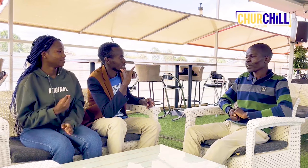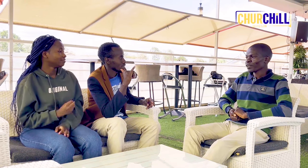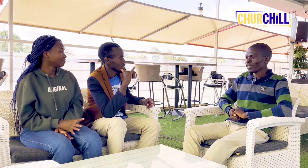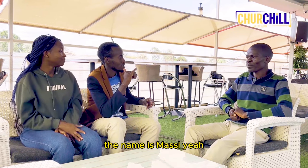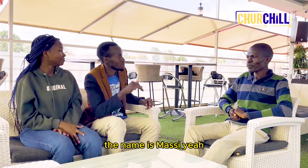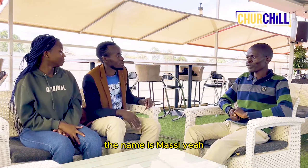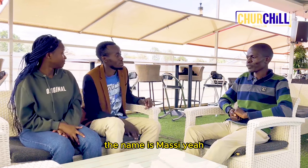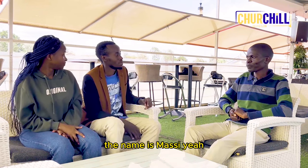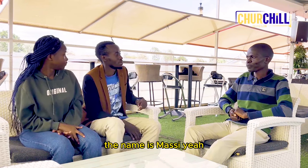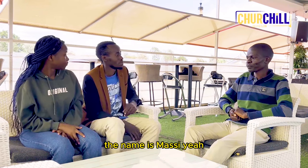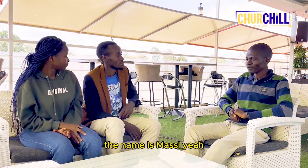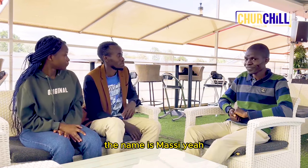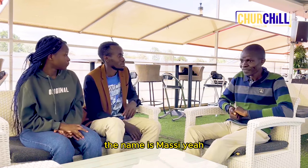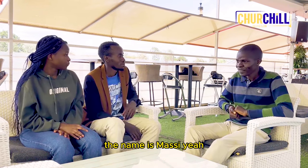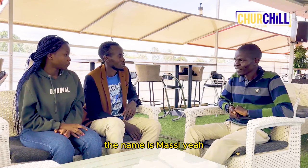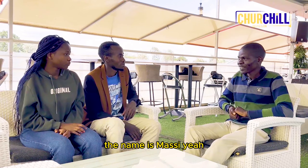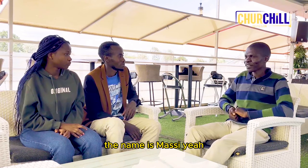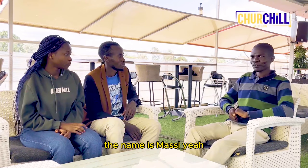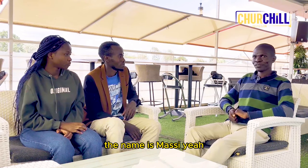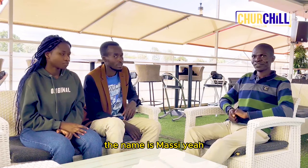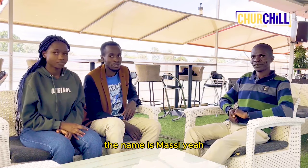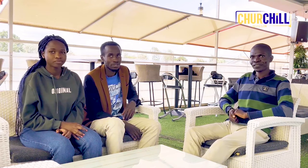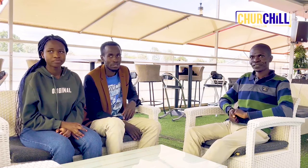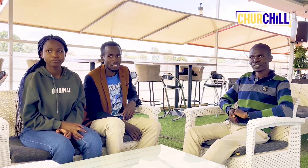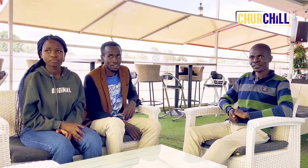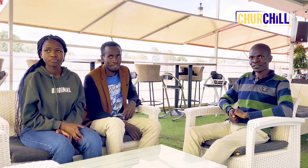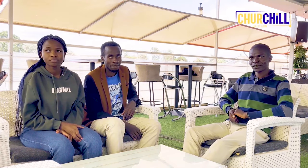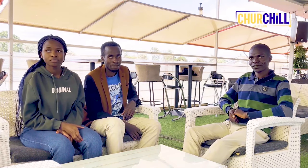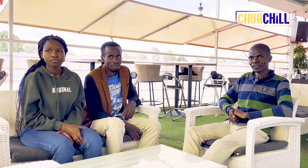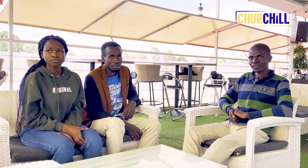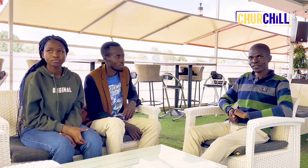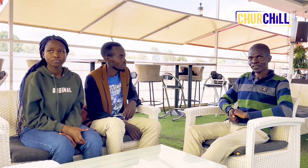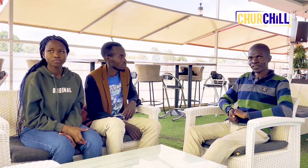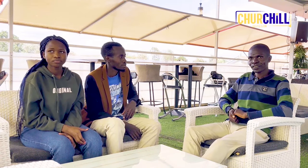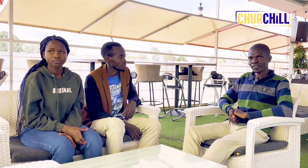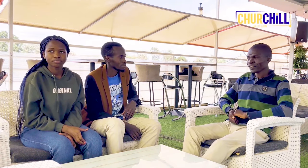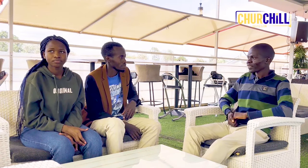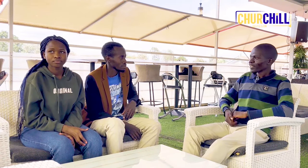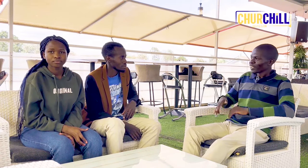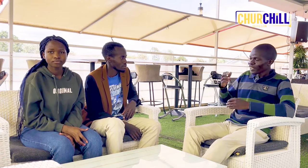The name is Mercy. Yeah. That's no sign language, or how do you think of it?